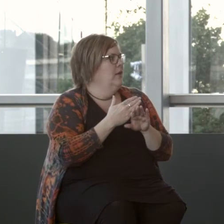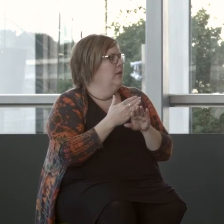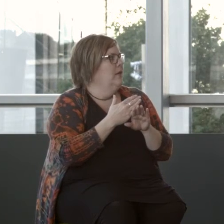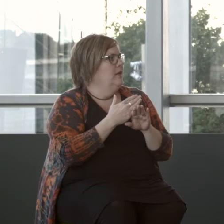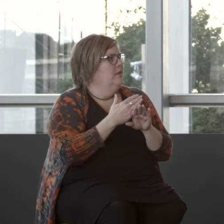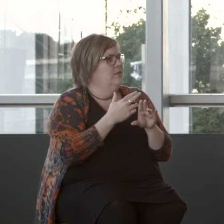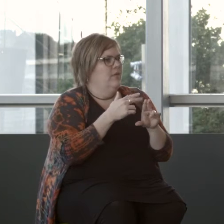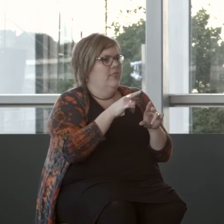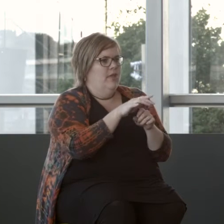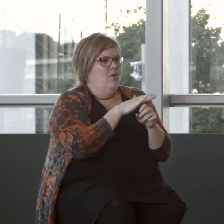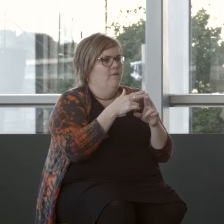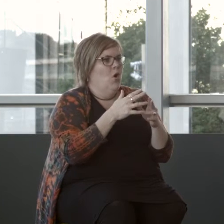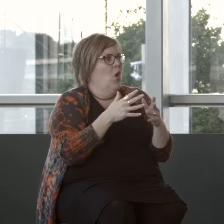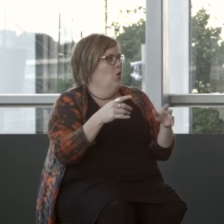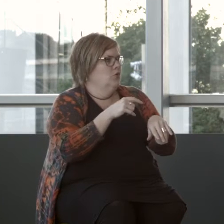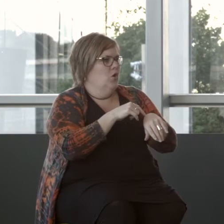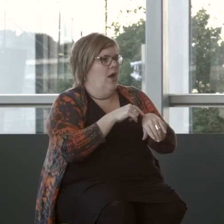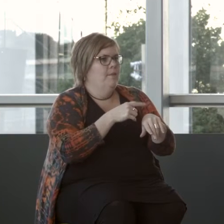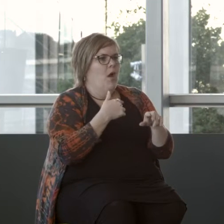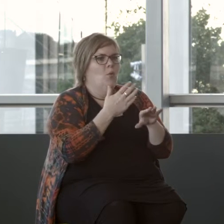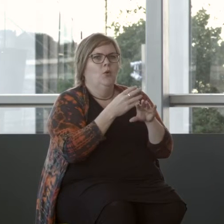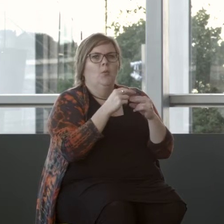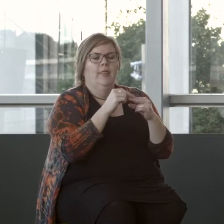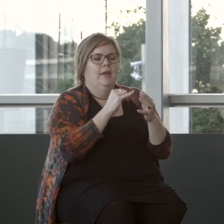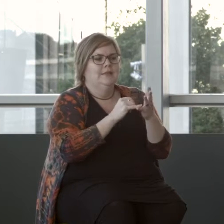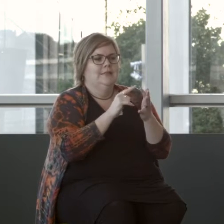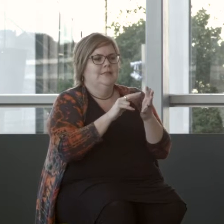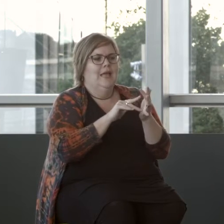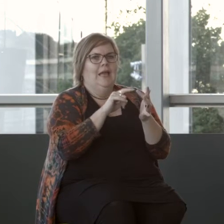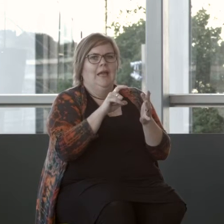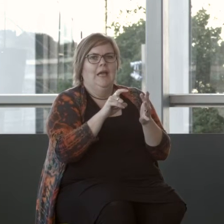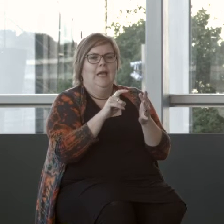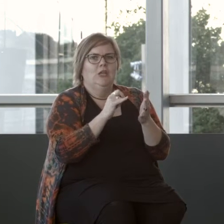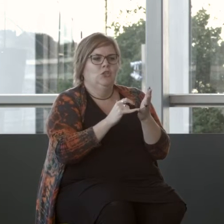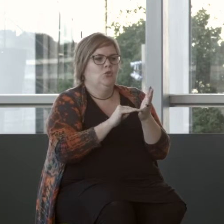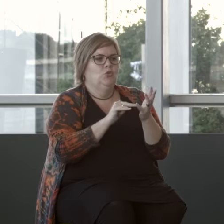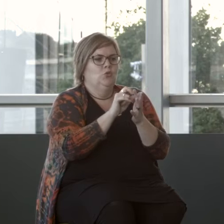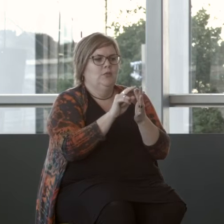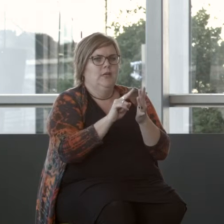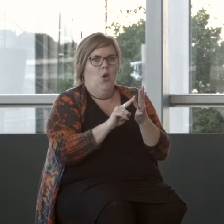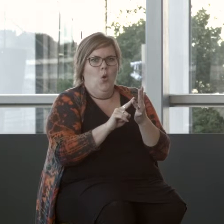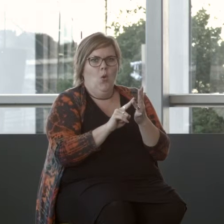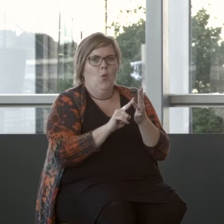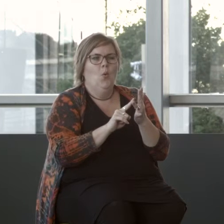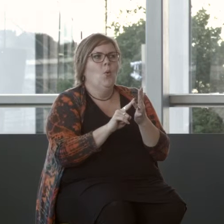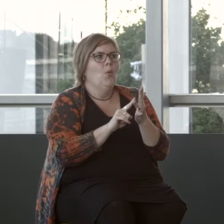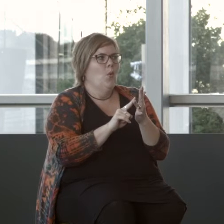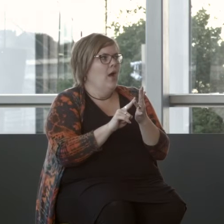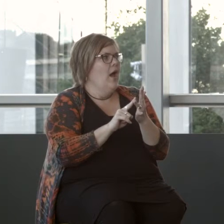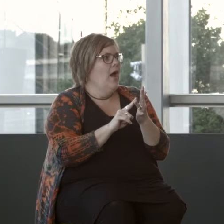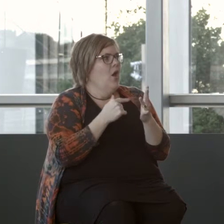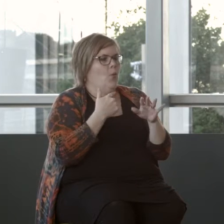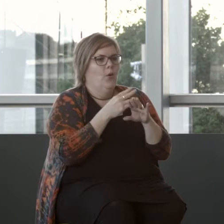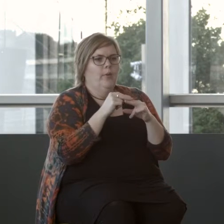long time. I trained with Scenic Studios, which is one of the largest scenic companies in the Southern Hemisphere, also with Opera